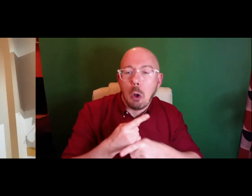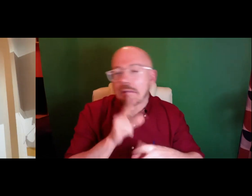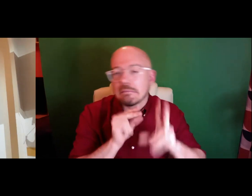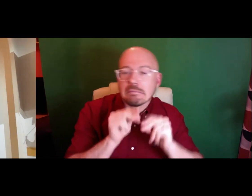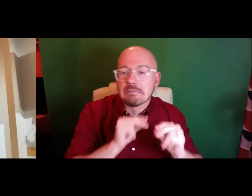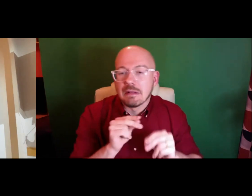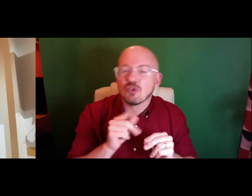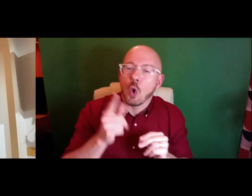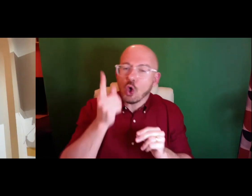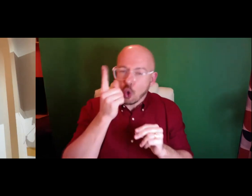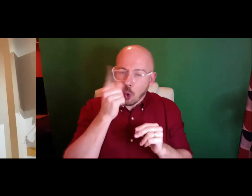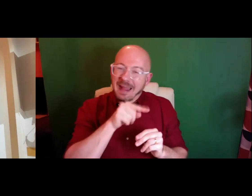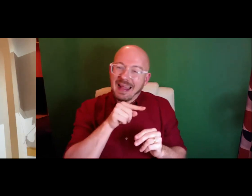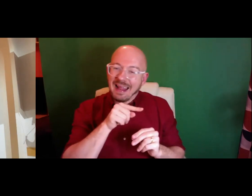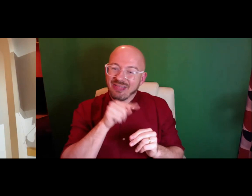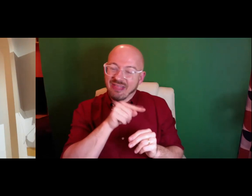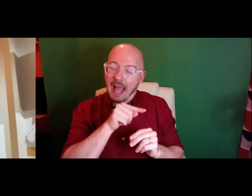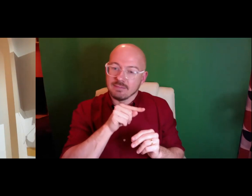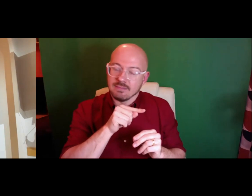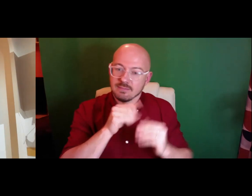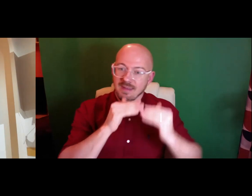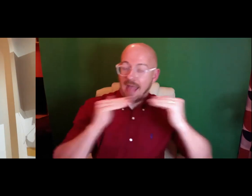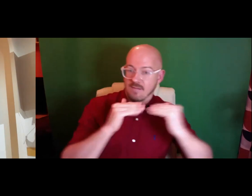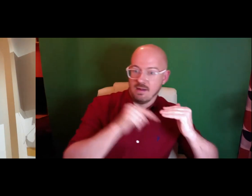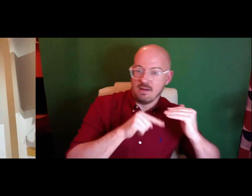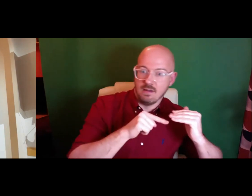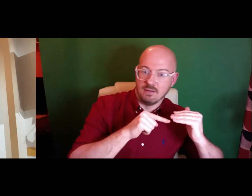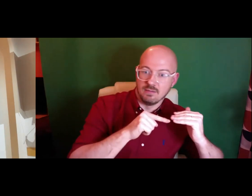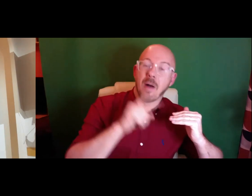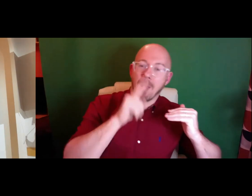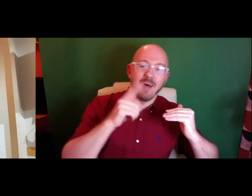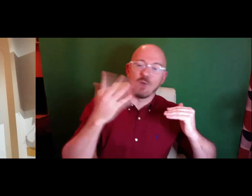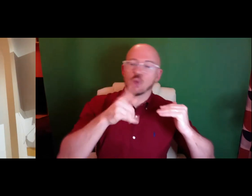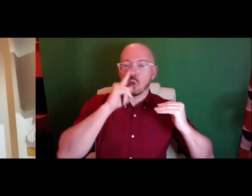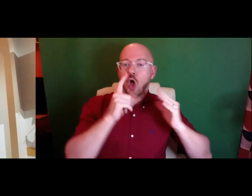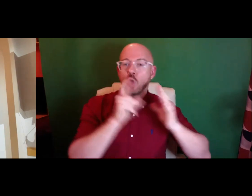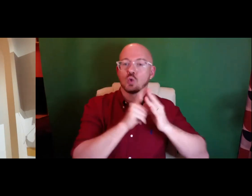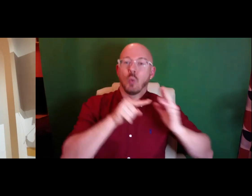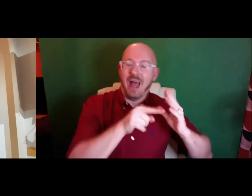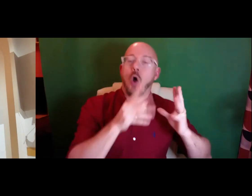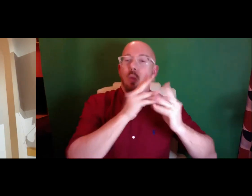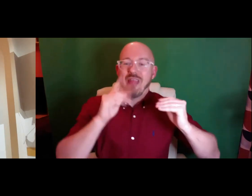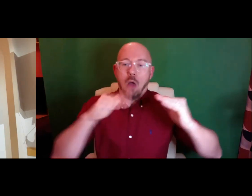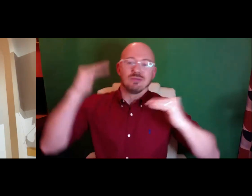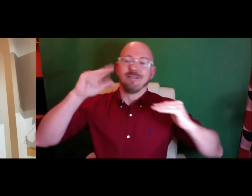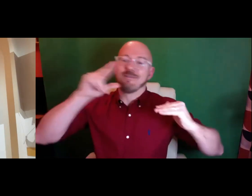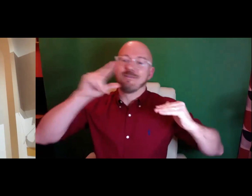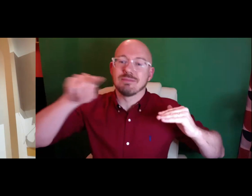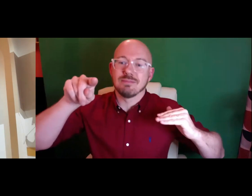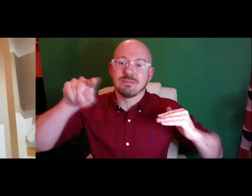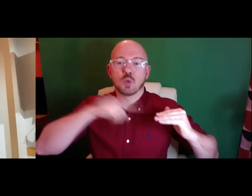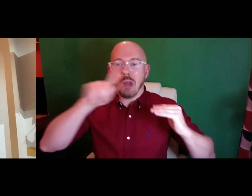But the level of fluency could be focused around, can you do baby talk, can you do sort of